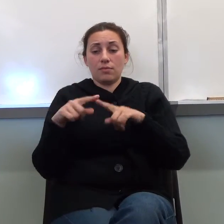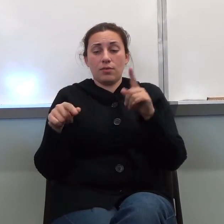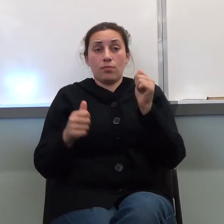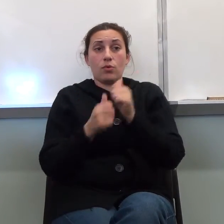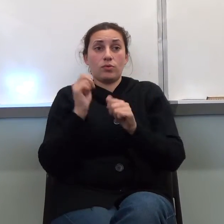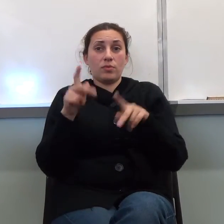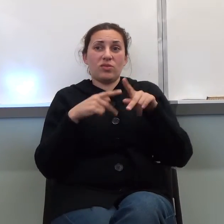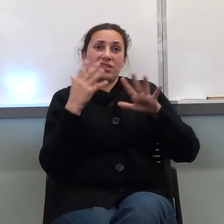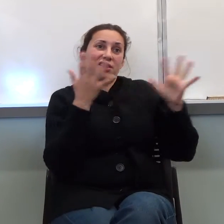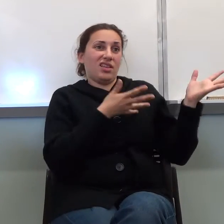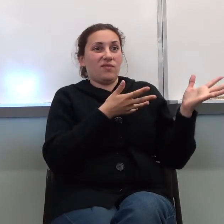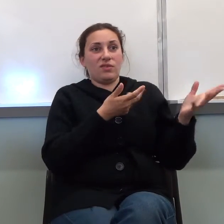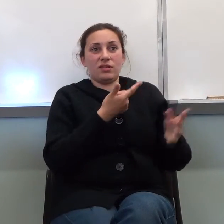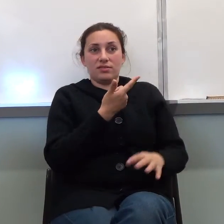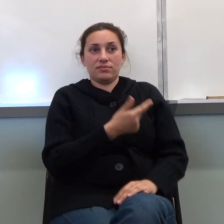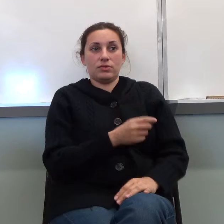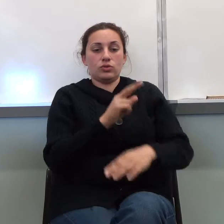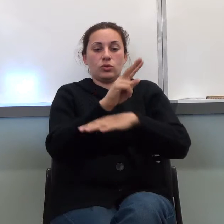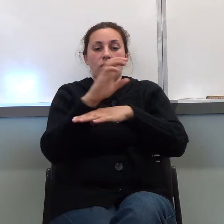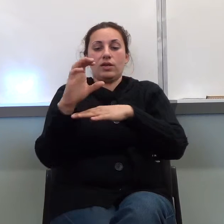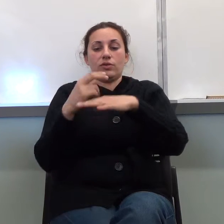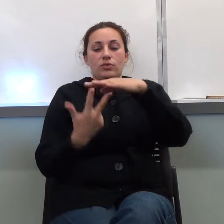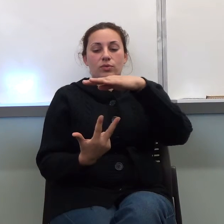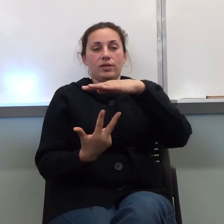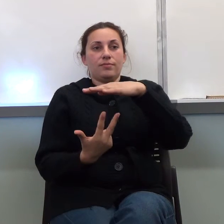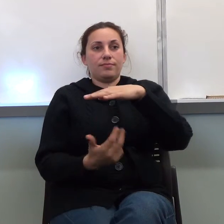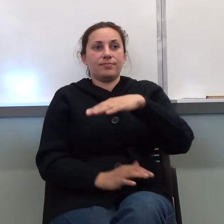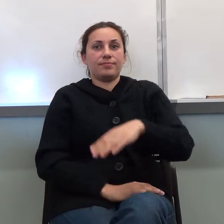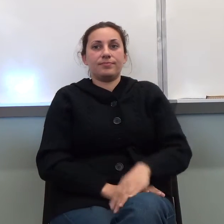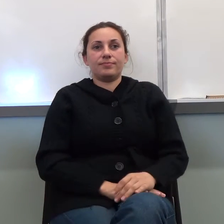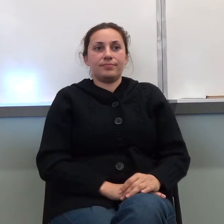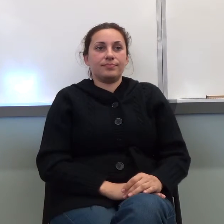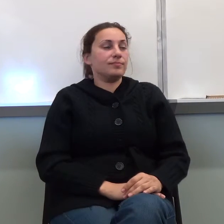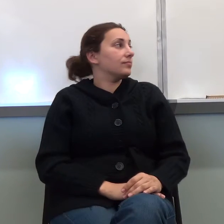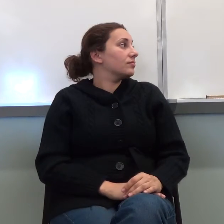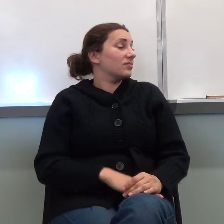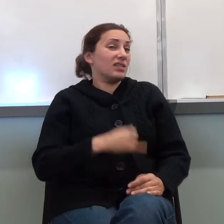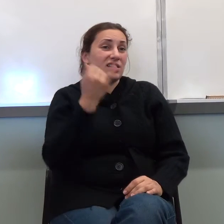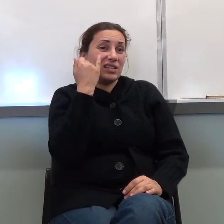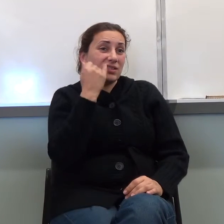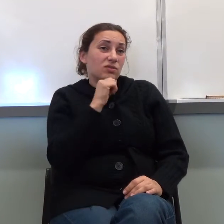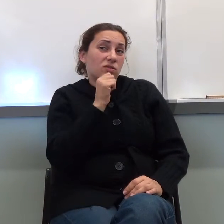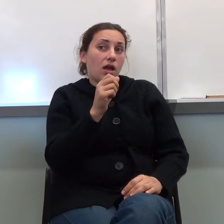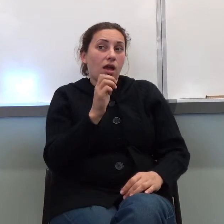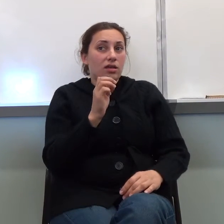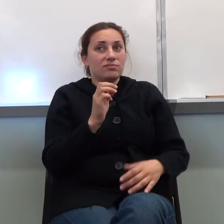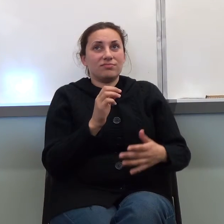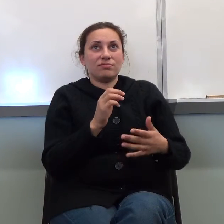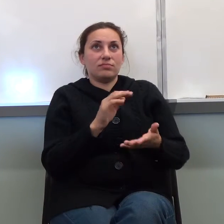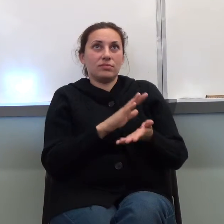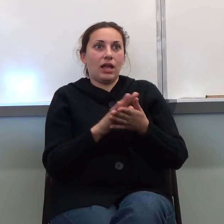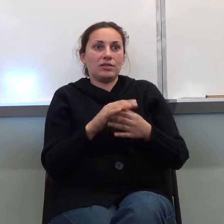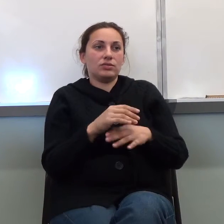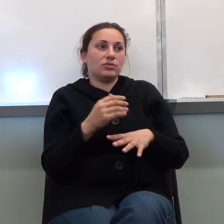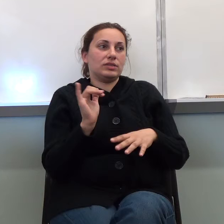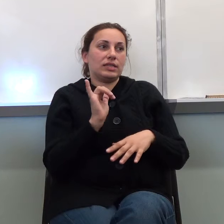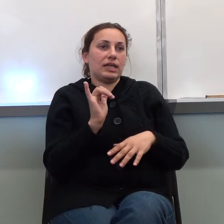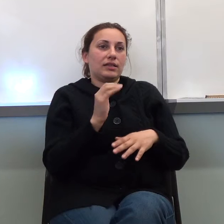that you're uneducated or unlearned or not nice or something like that. So let's take it one step